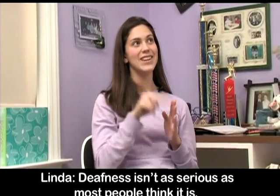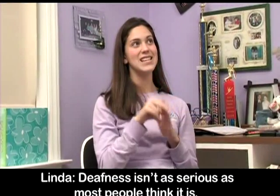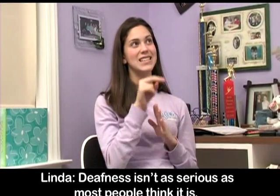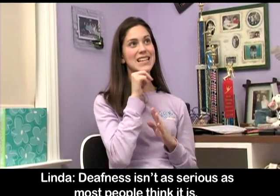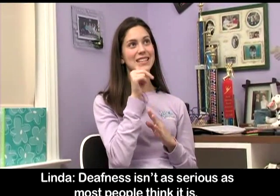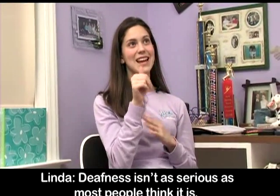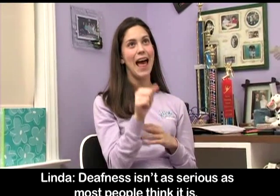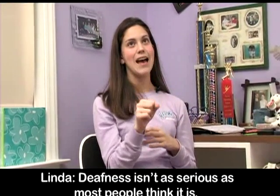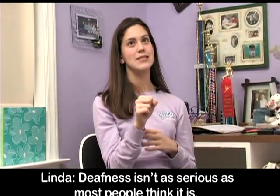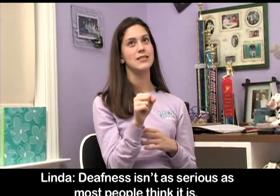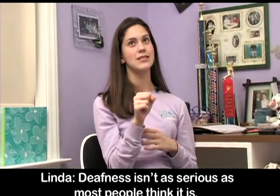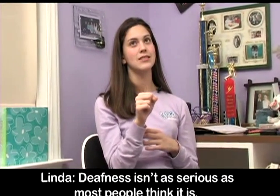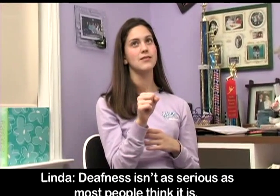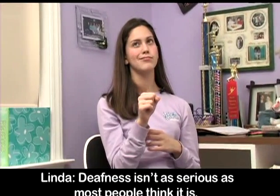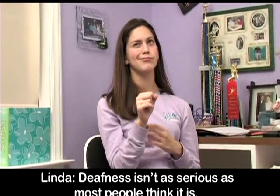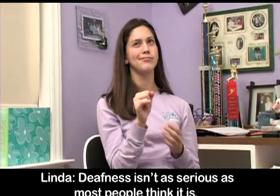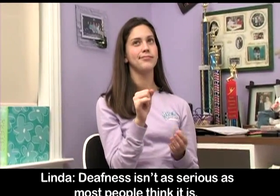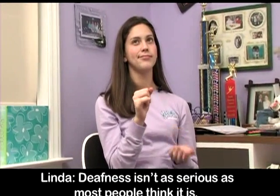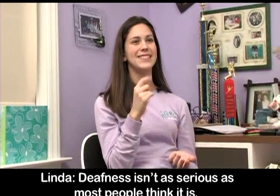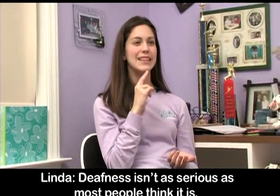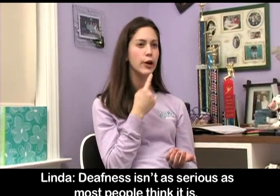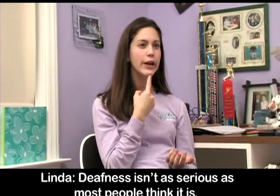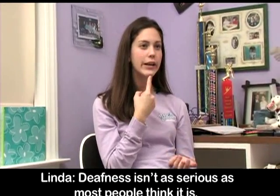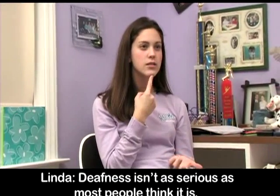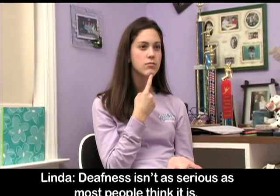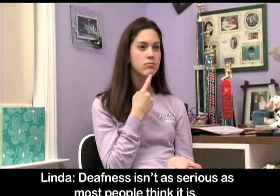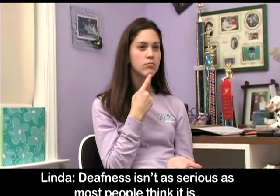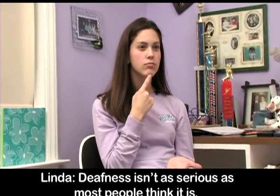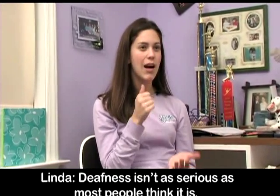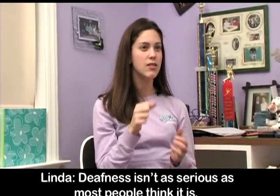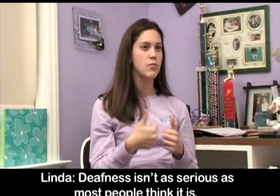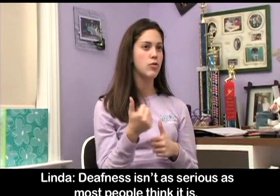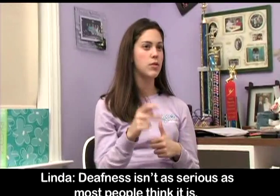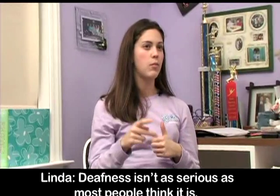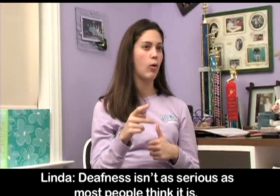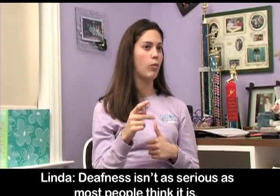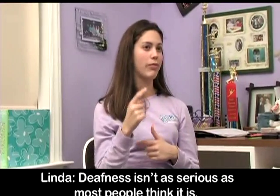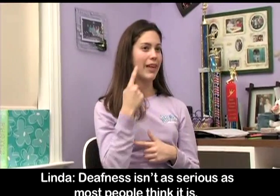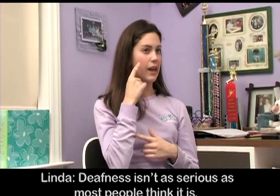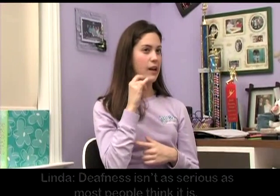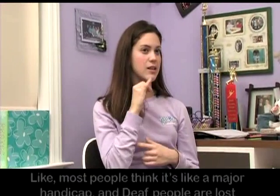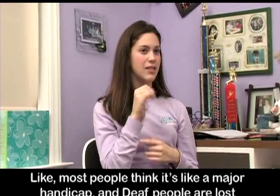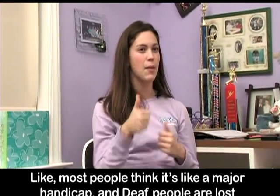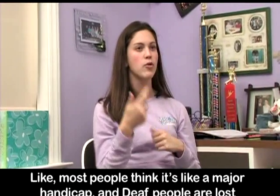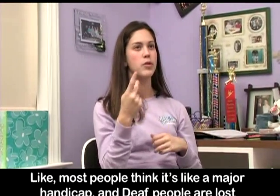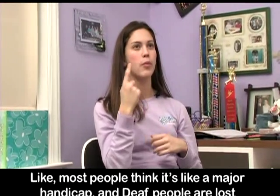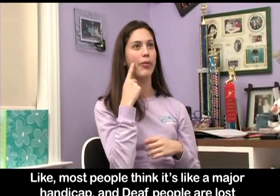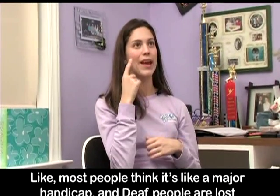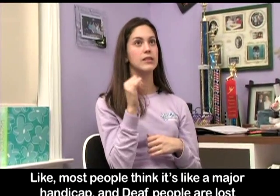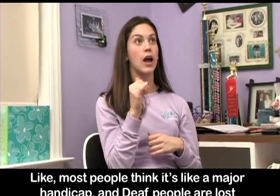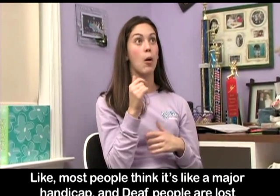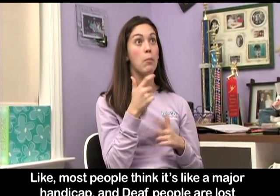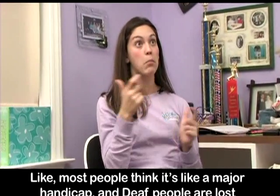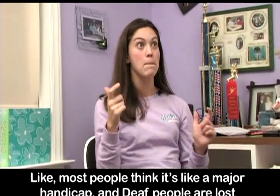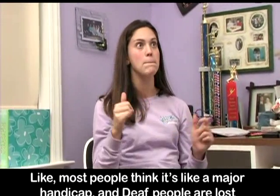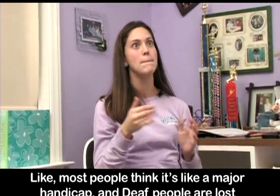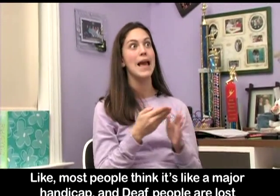Deafness isn't as serious as most people think it is. Like, most people think it's like a